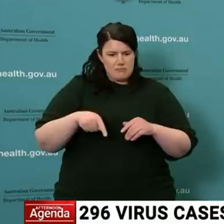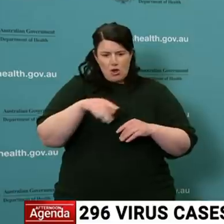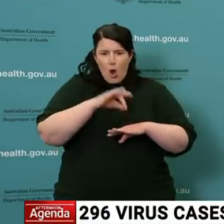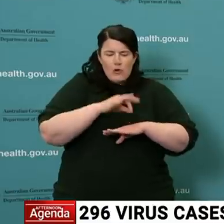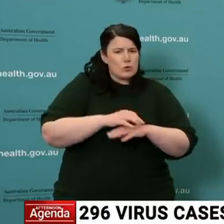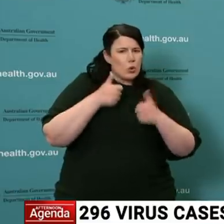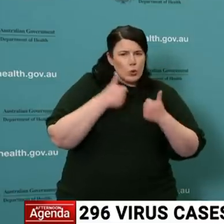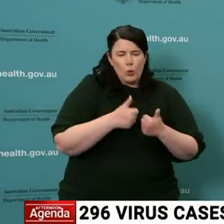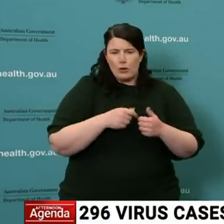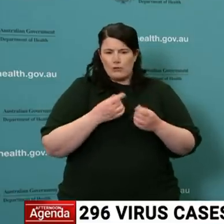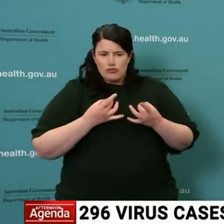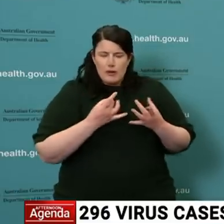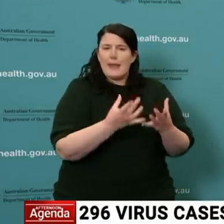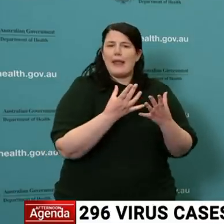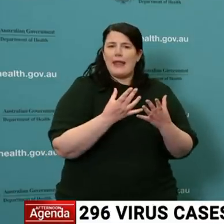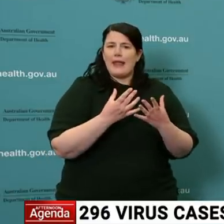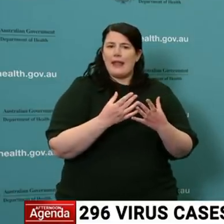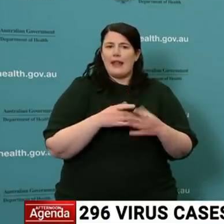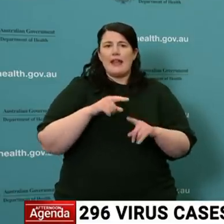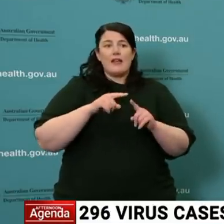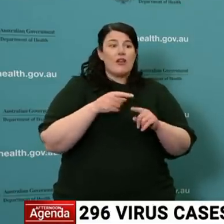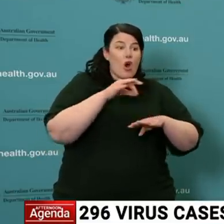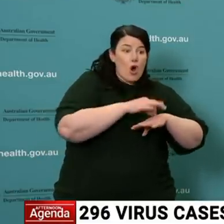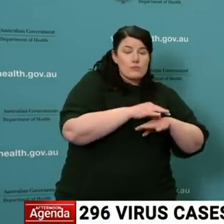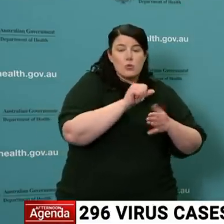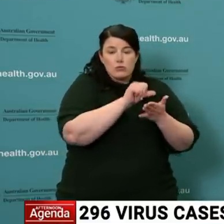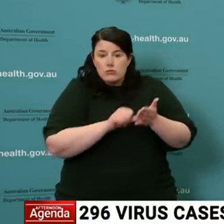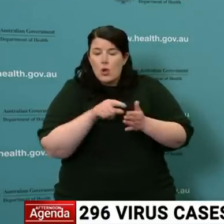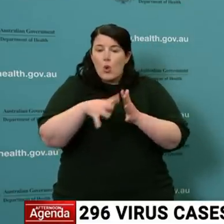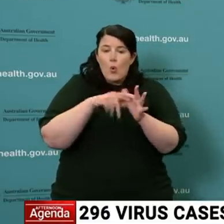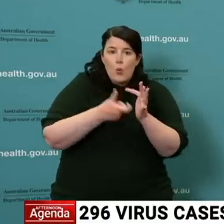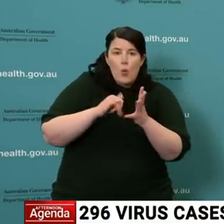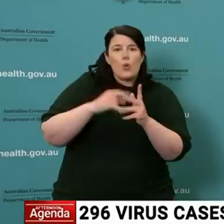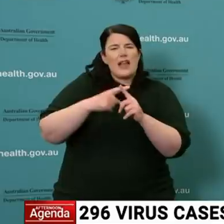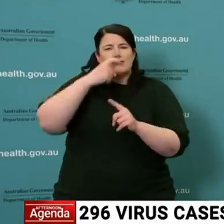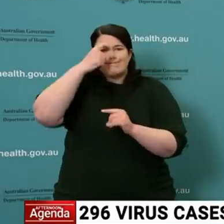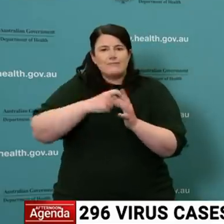our emergency departments through to our wards, through to our intensive care units.